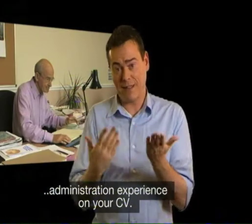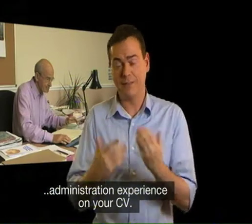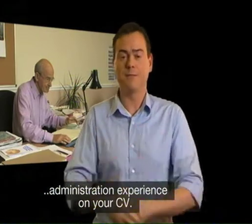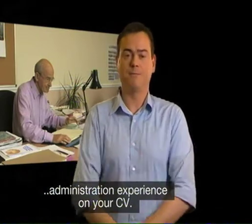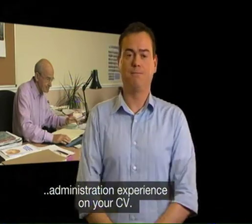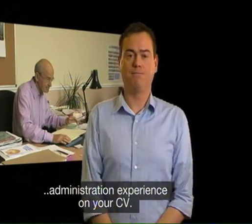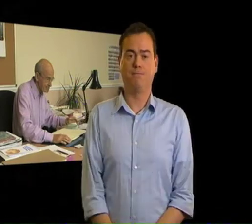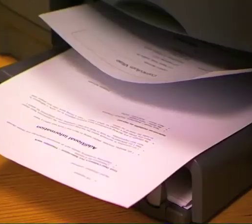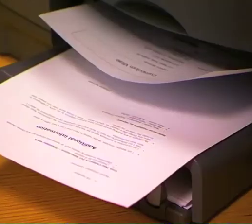CV.